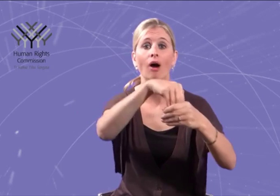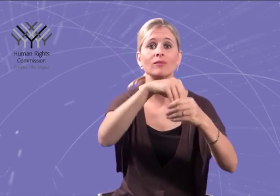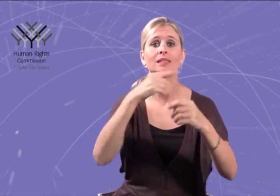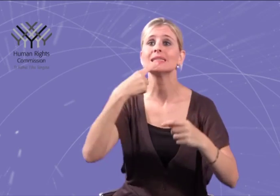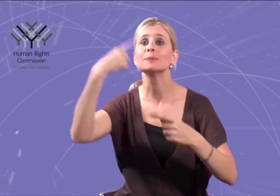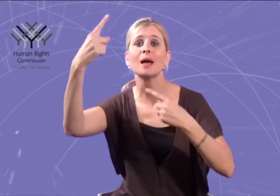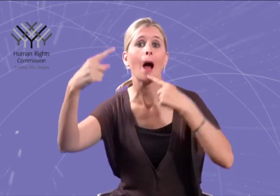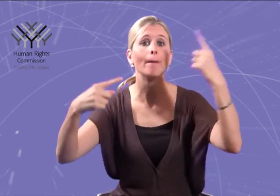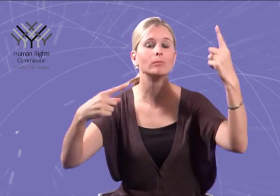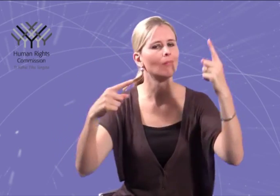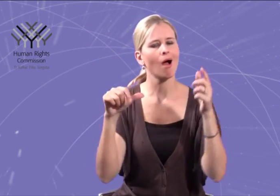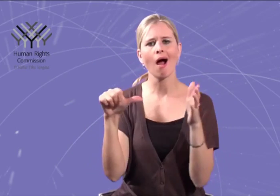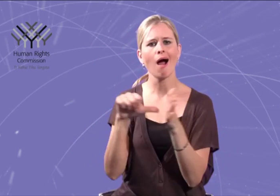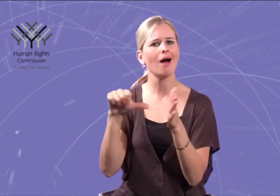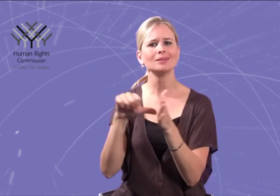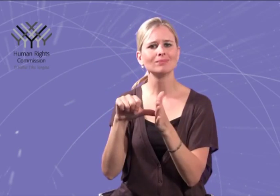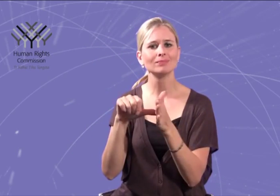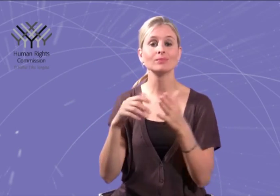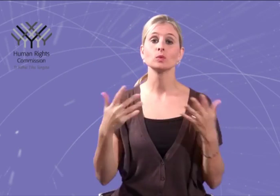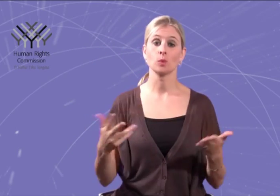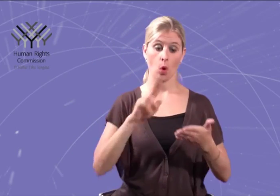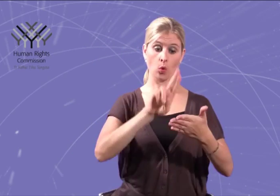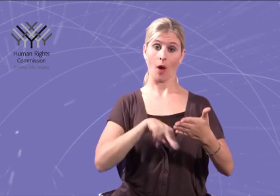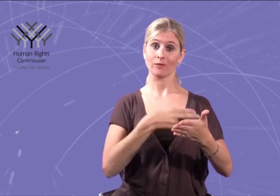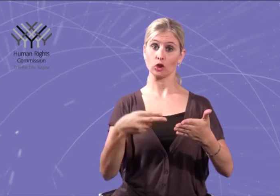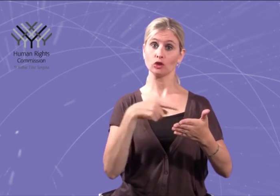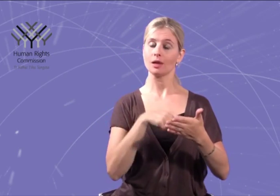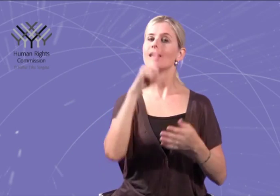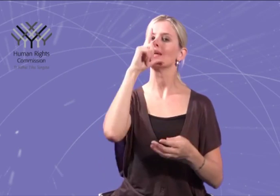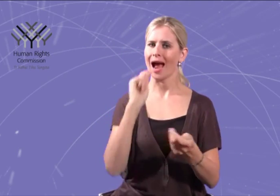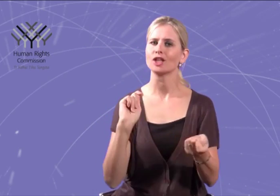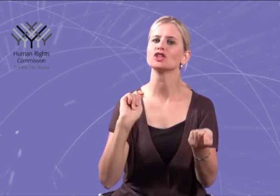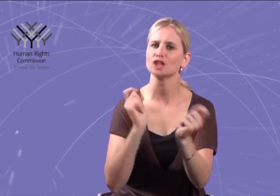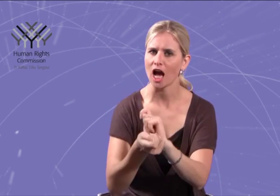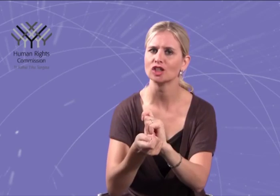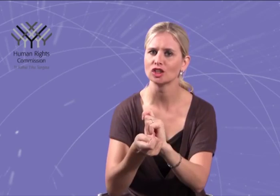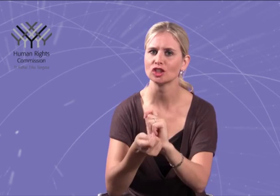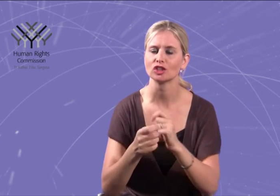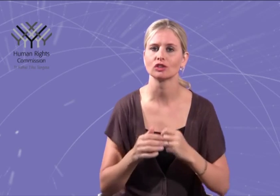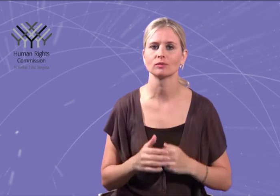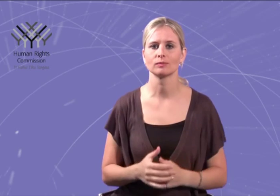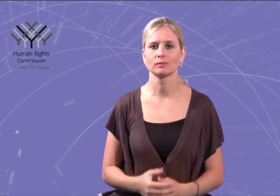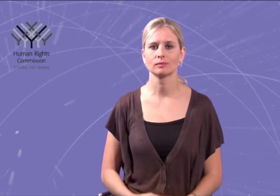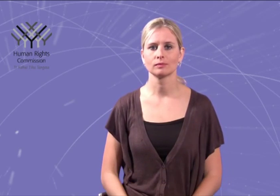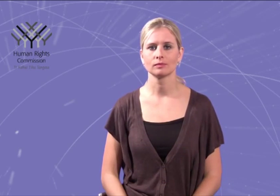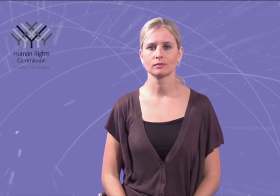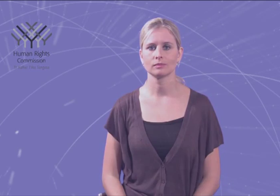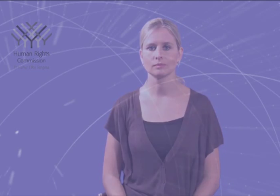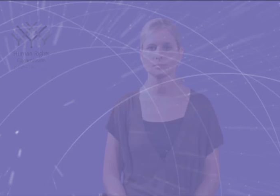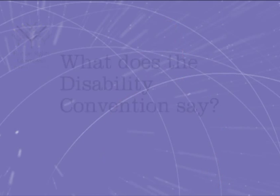find a good job, participate in the community, and have a say. The convention can help